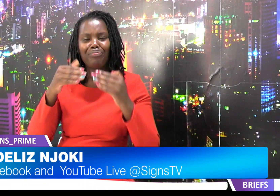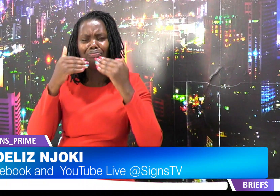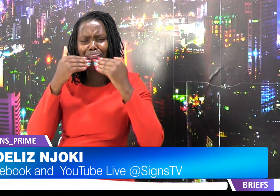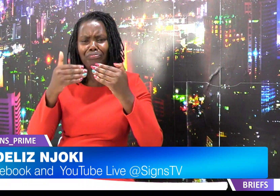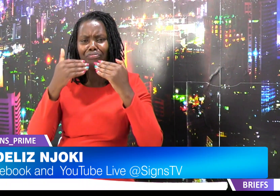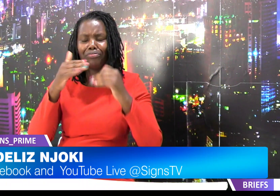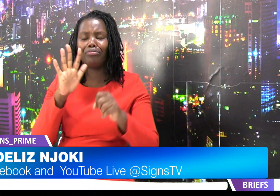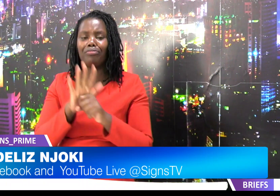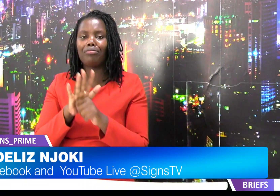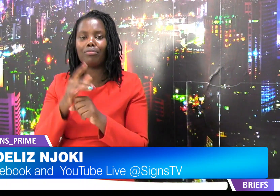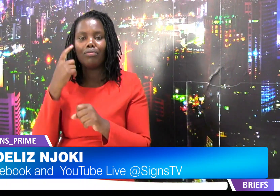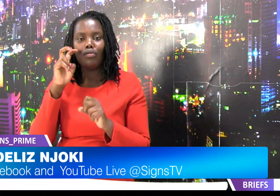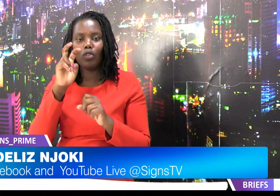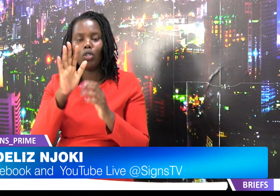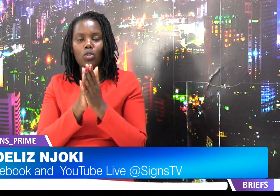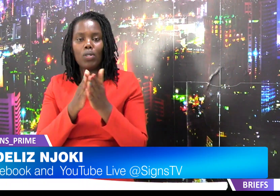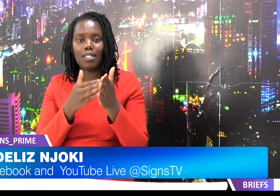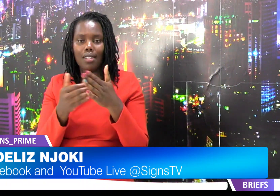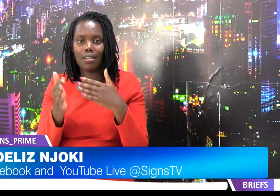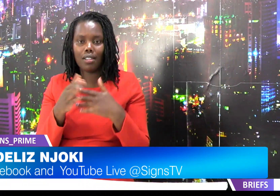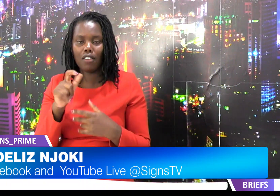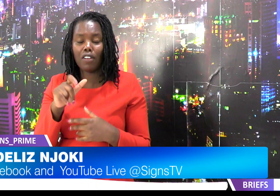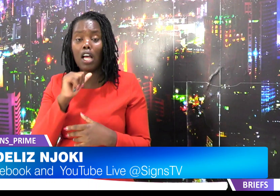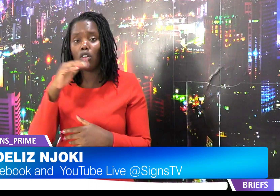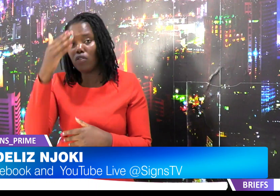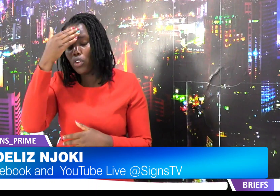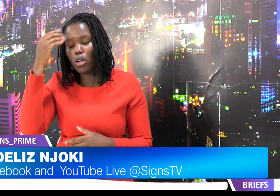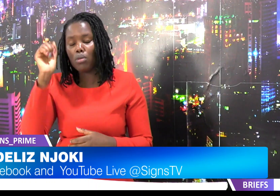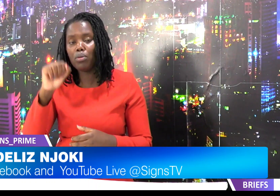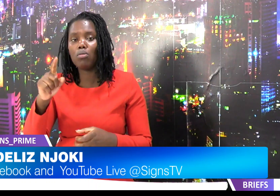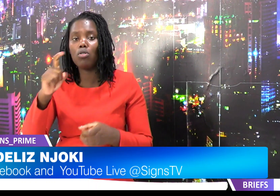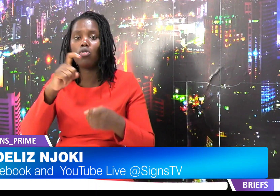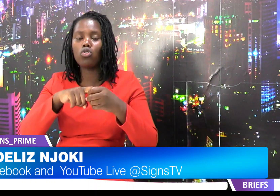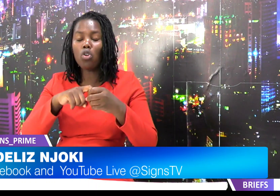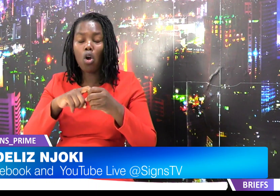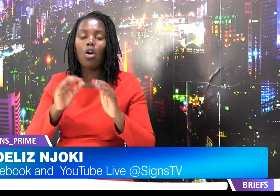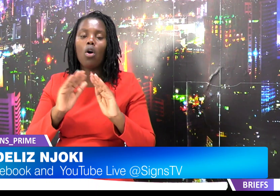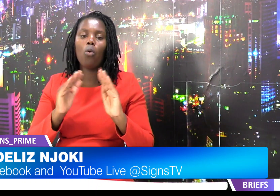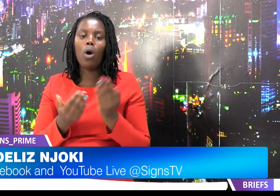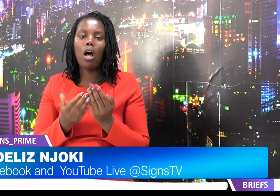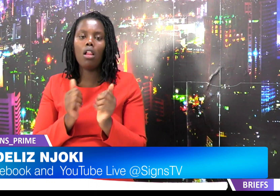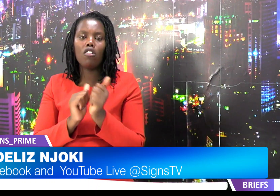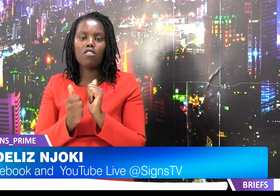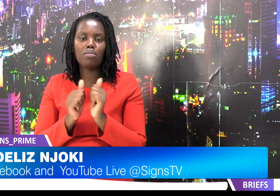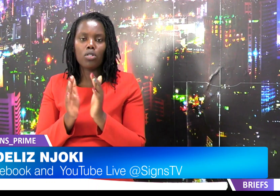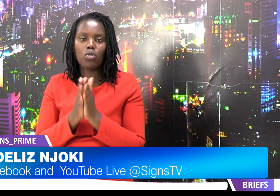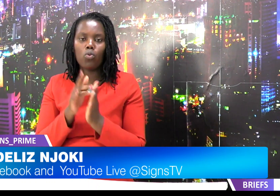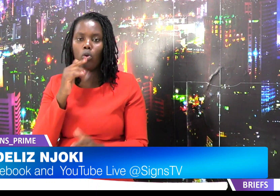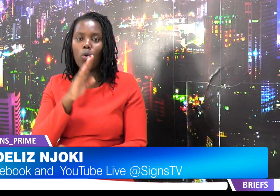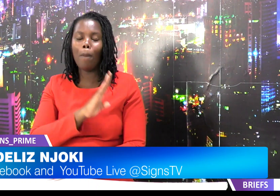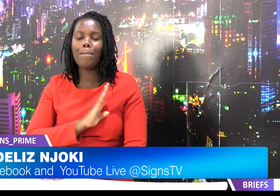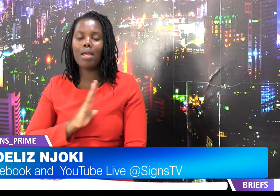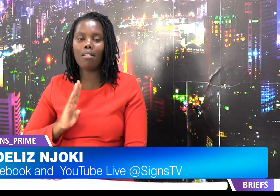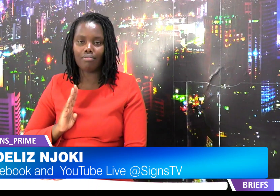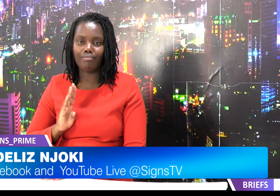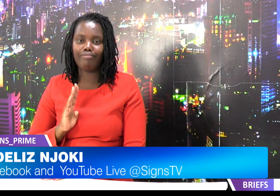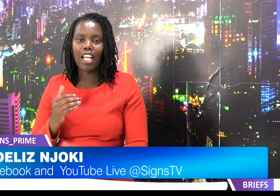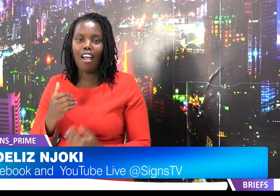And that is all we have prepared for you, viewers. Thank you for joining us here at Science TV. Don't forget to join us next in the world of sports with